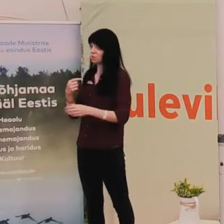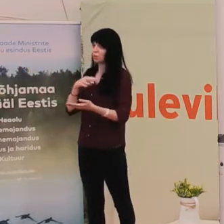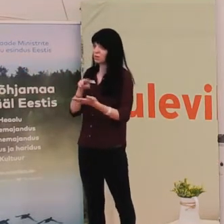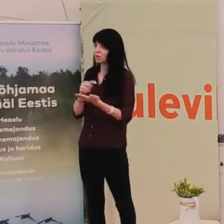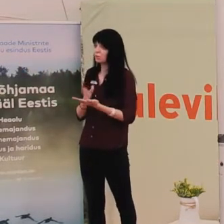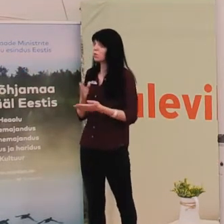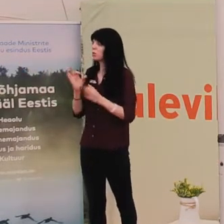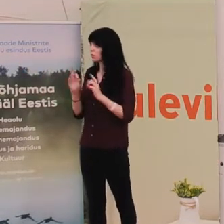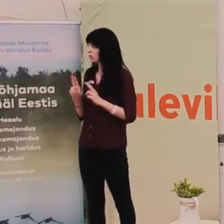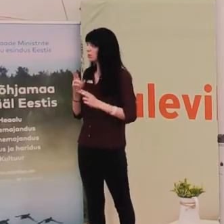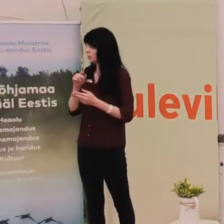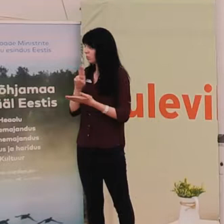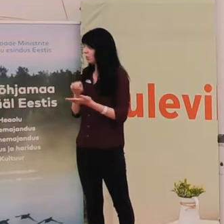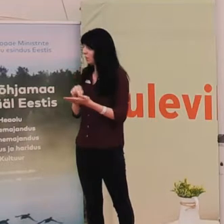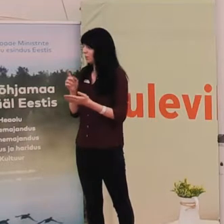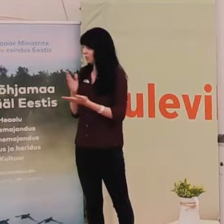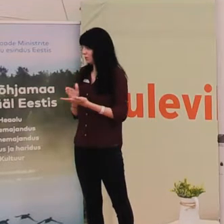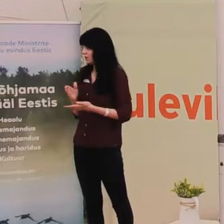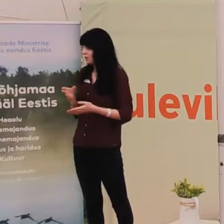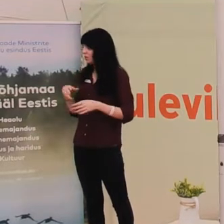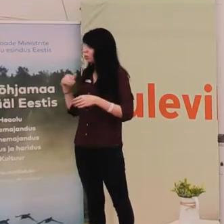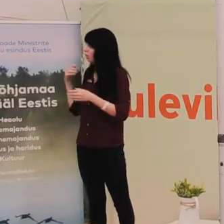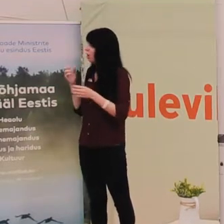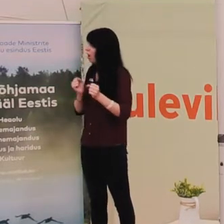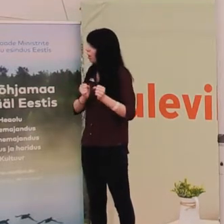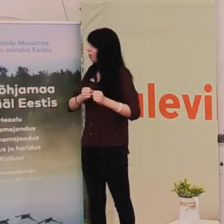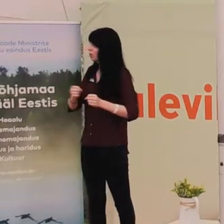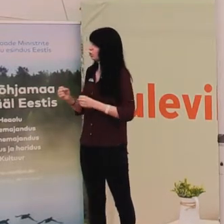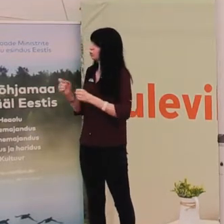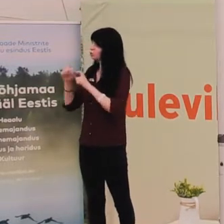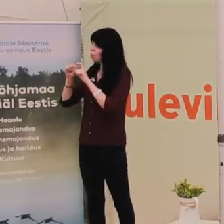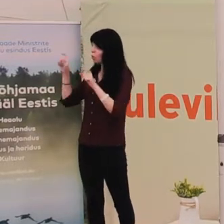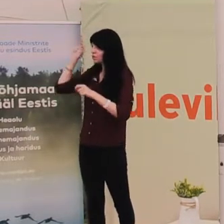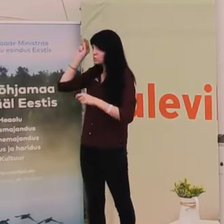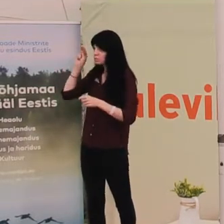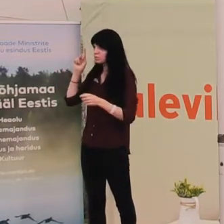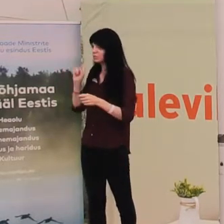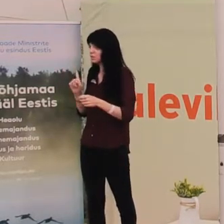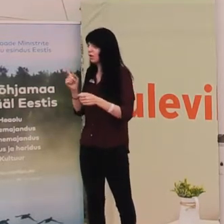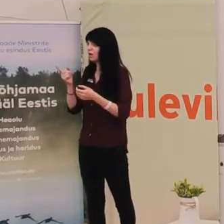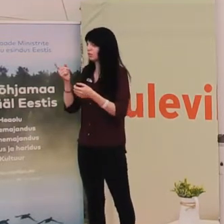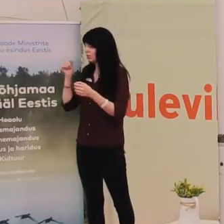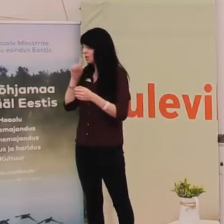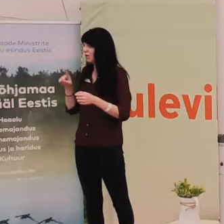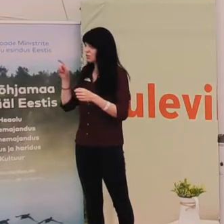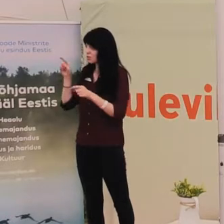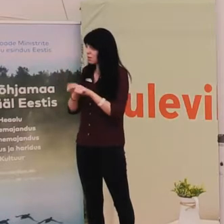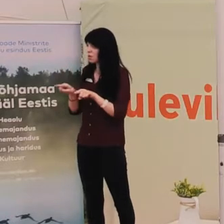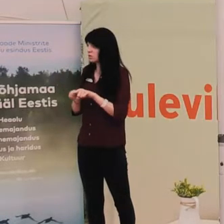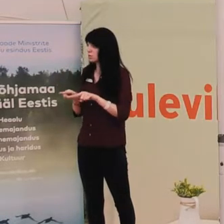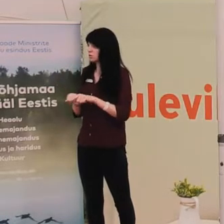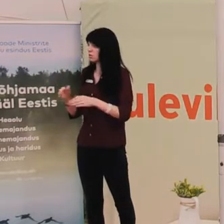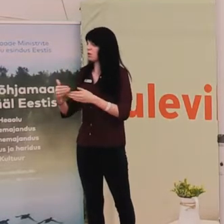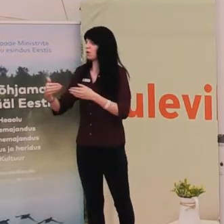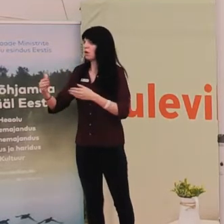So I think, yes, there are a lot of people who sense it and feel it within their everyday lives, and those who